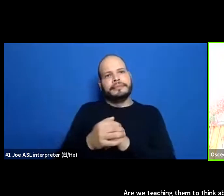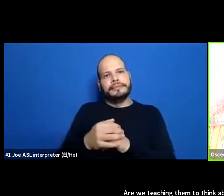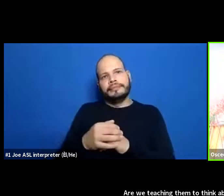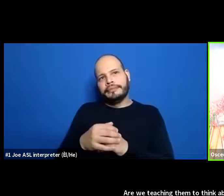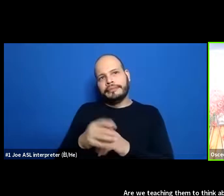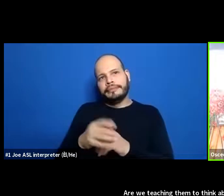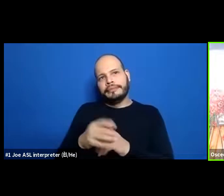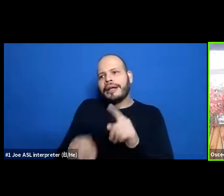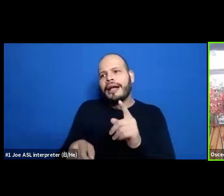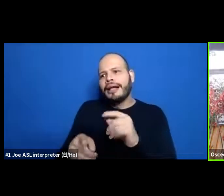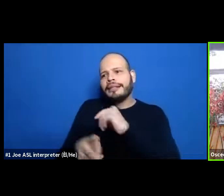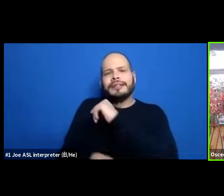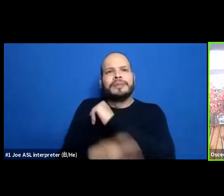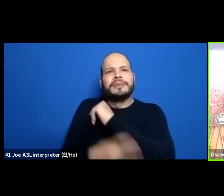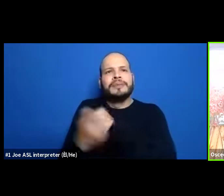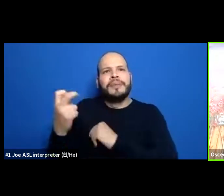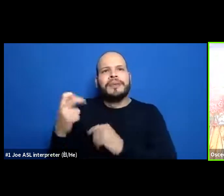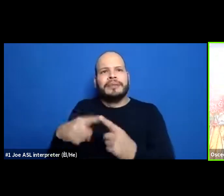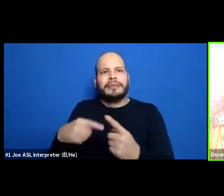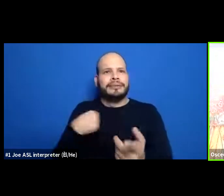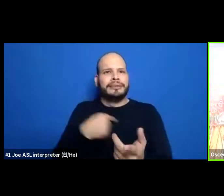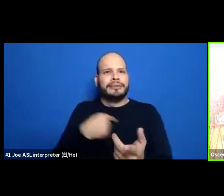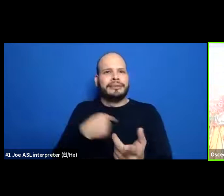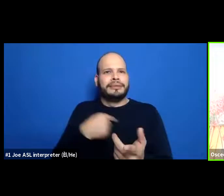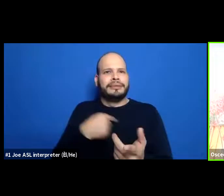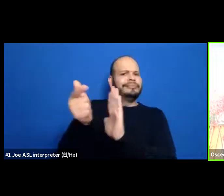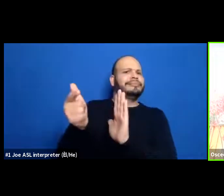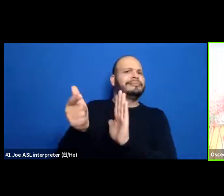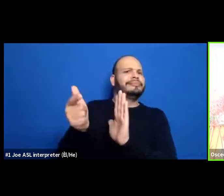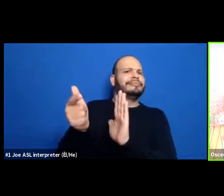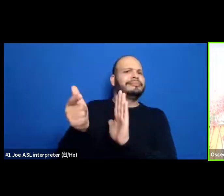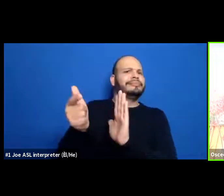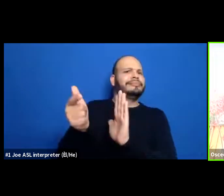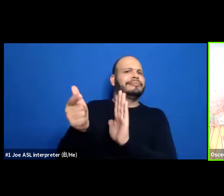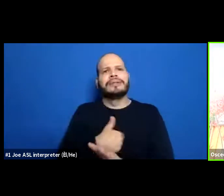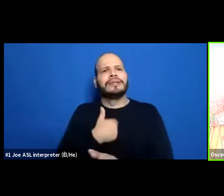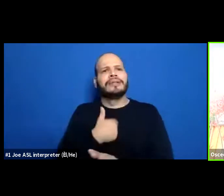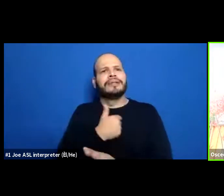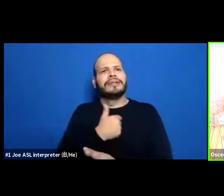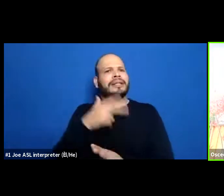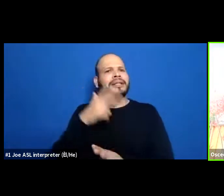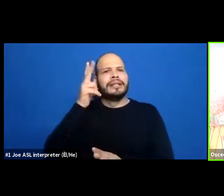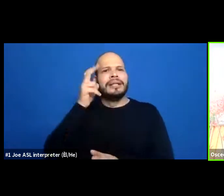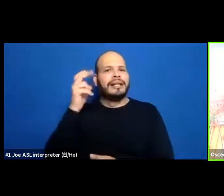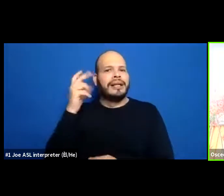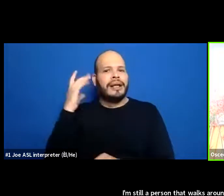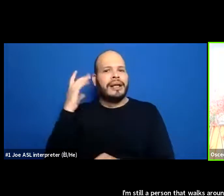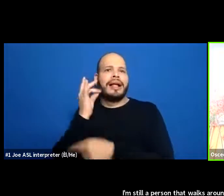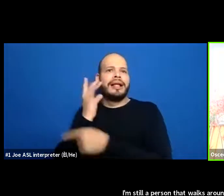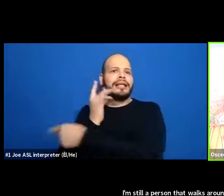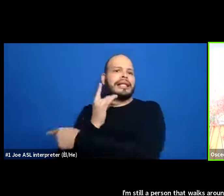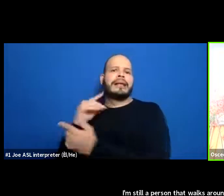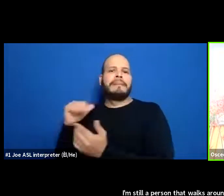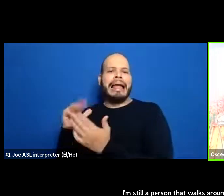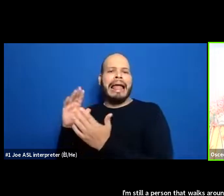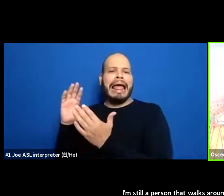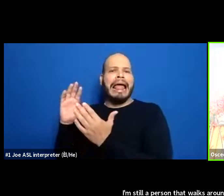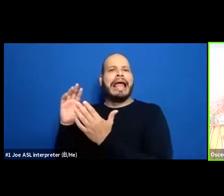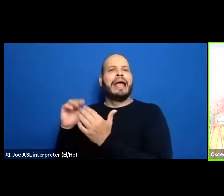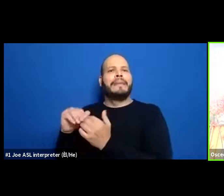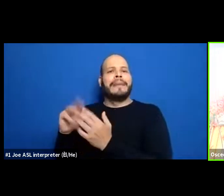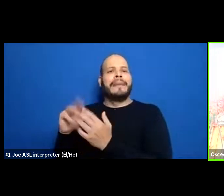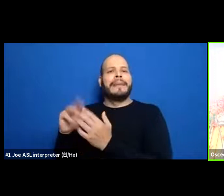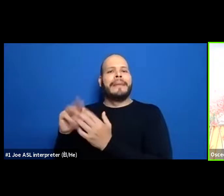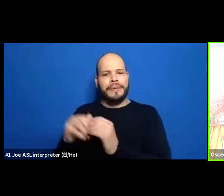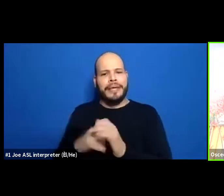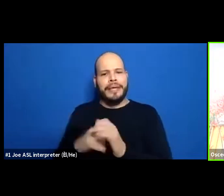be transformed. Sorry, that's my gray cat, Lumumba. He's joining the party. He's also agreeing with what I